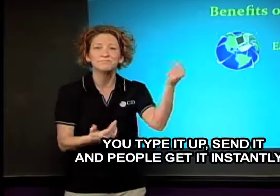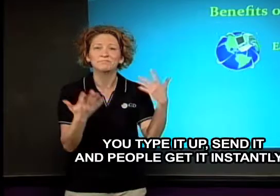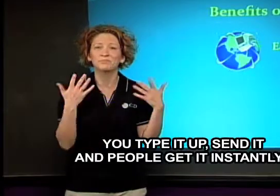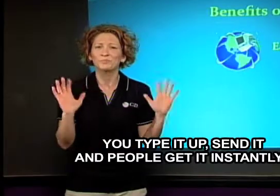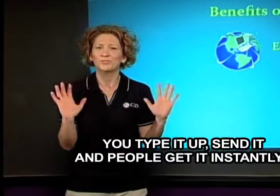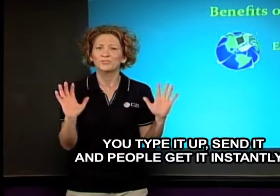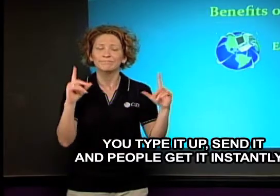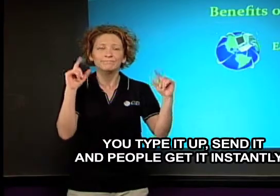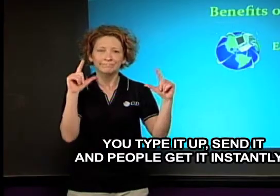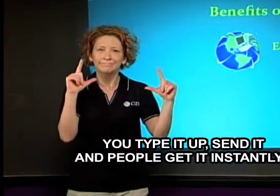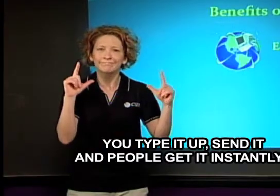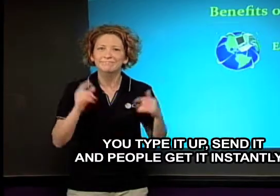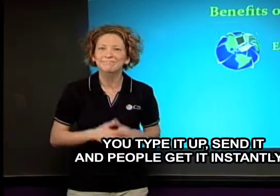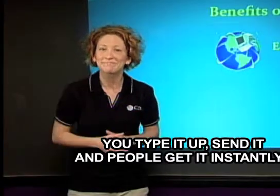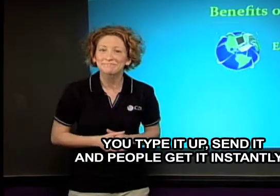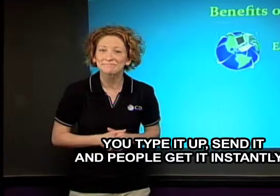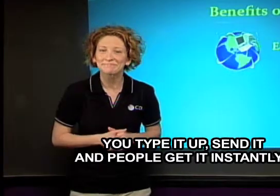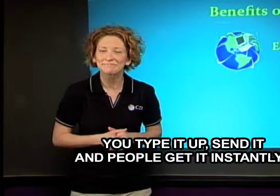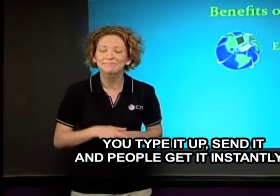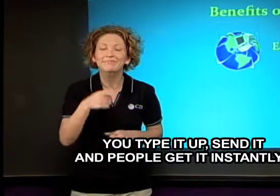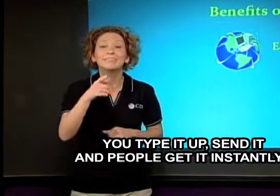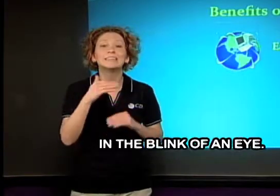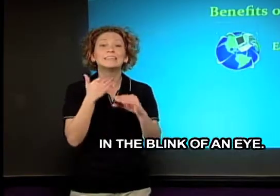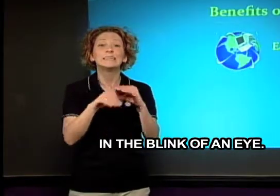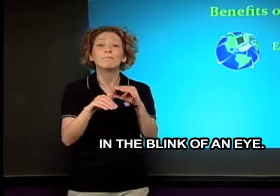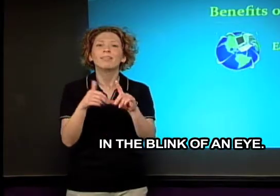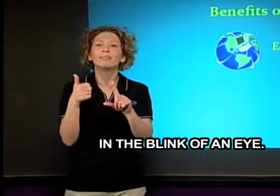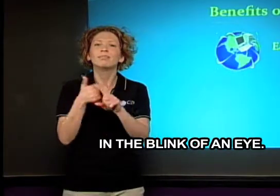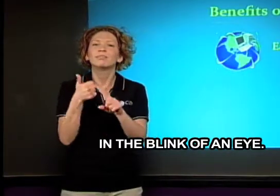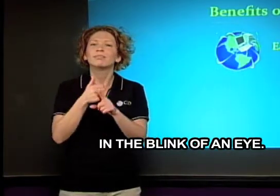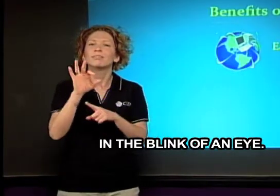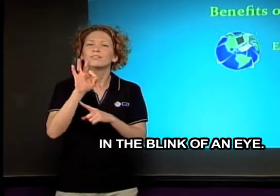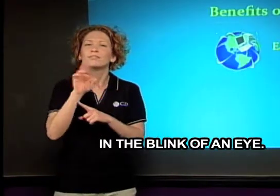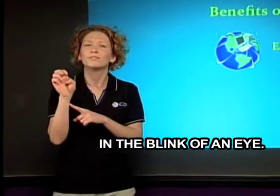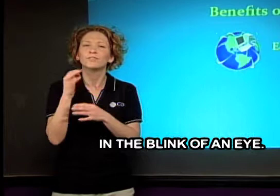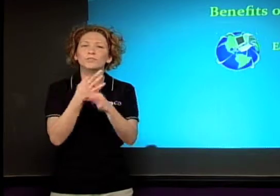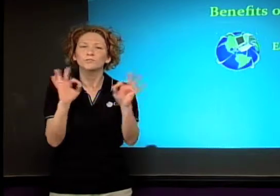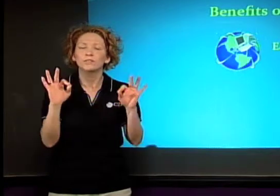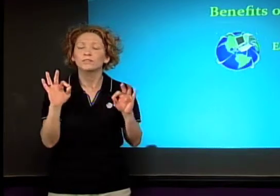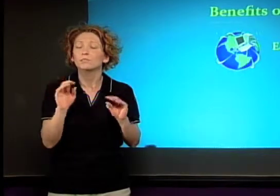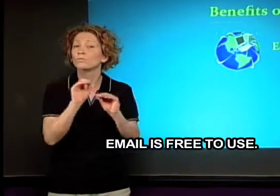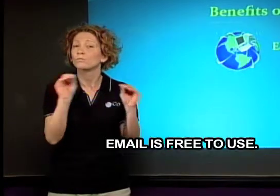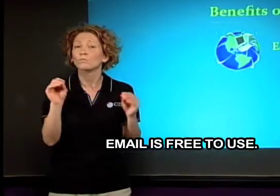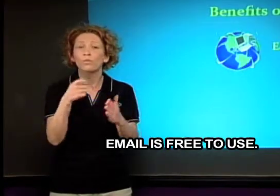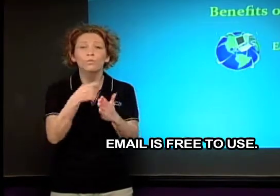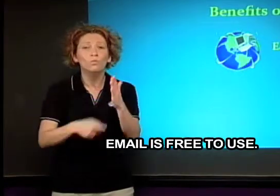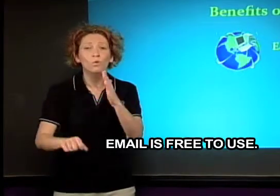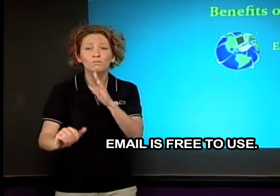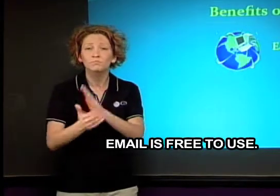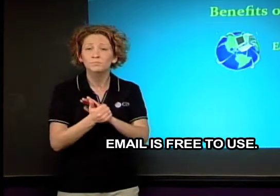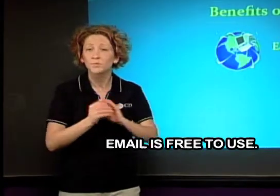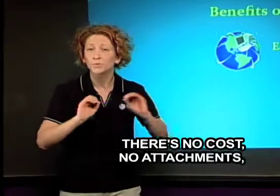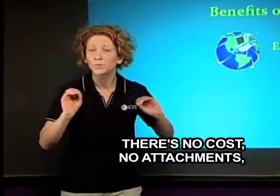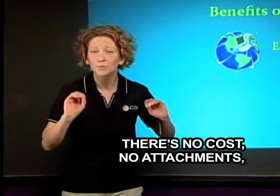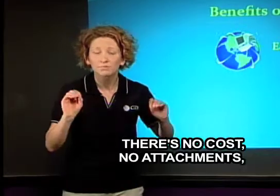type it up, send it, and people get it instantly, in the blink of an eye. Email is free to use. There's no